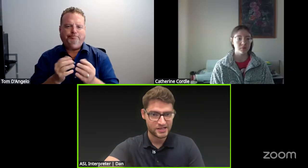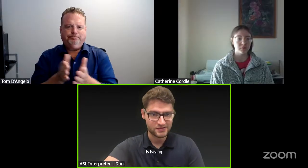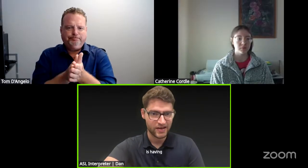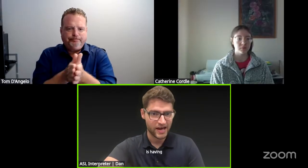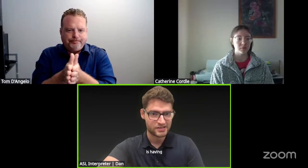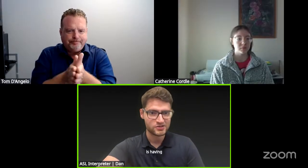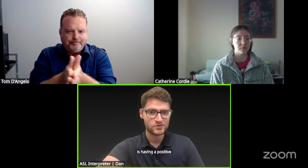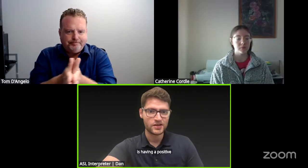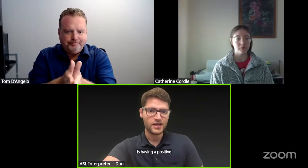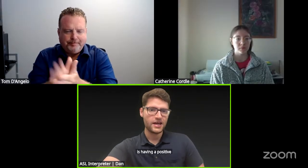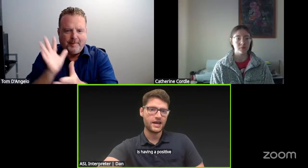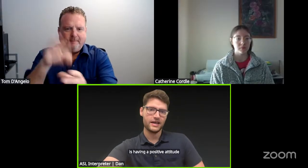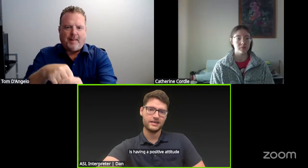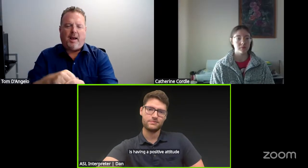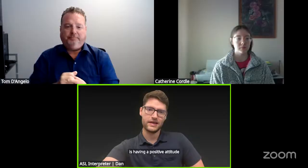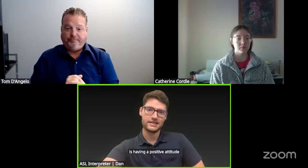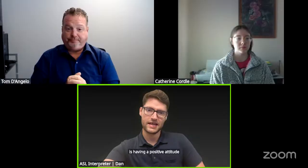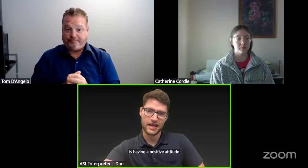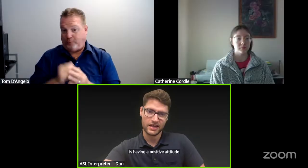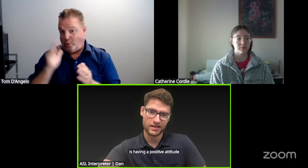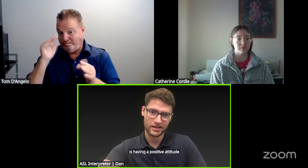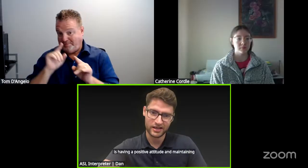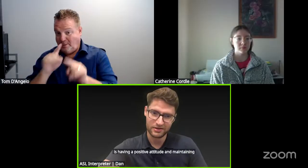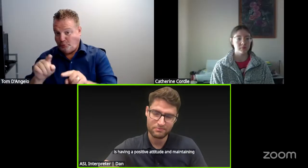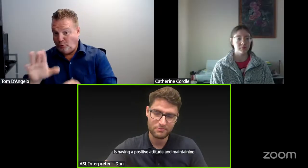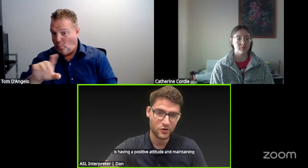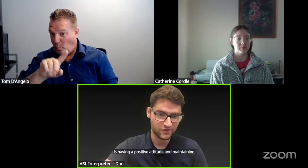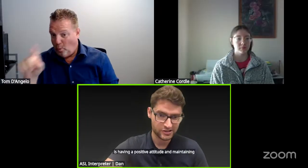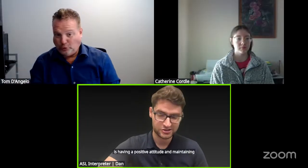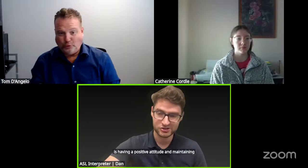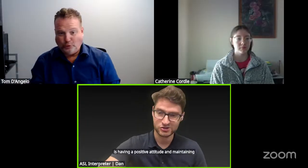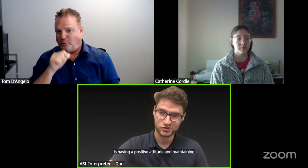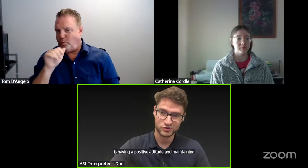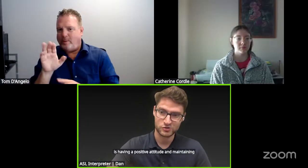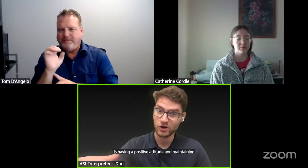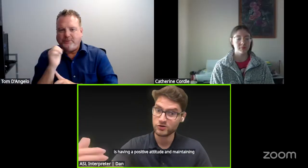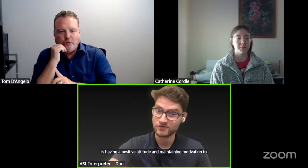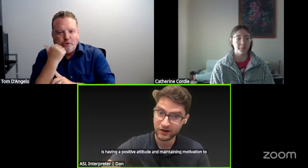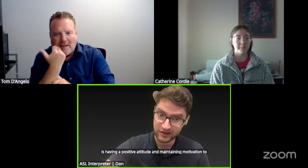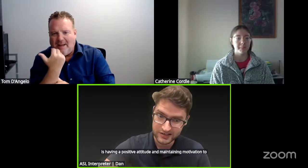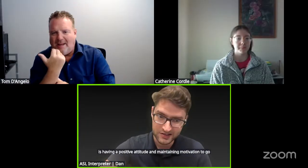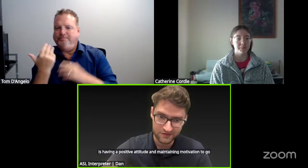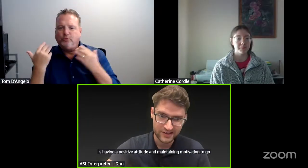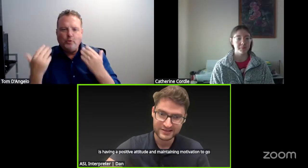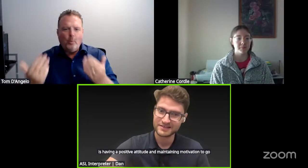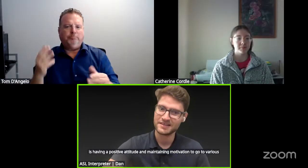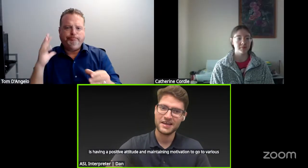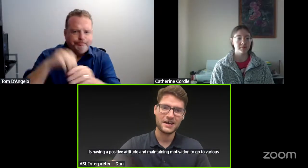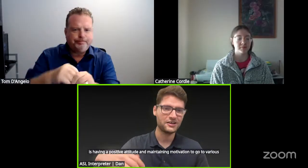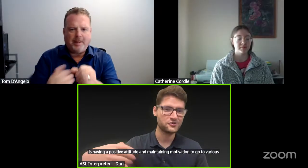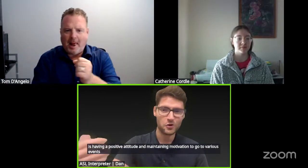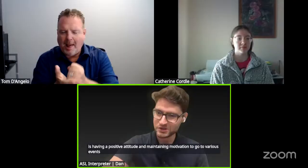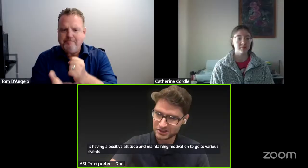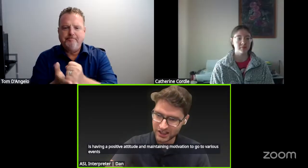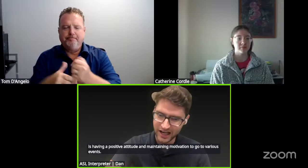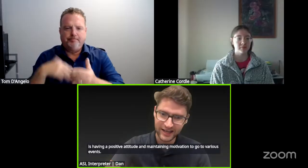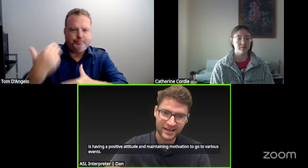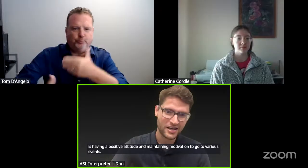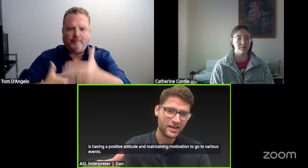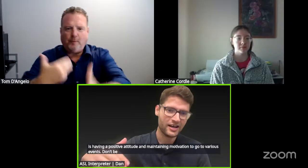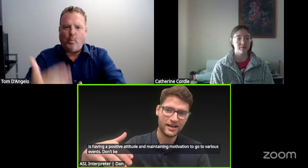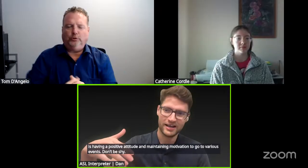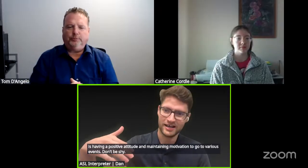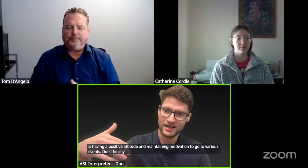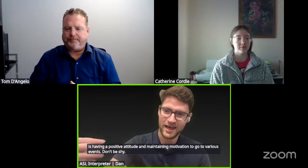a positive attitude and maintaining motivation to go to various events. Don't be